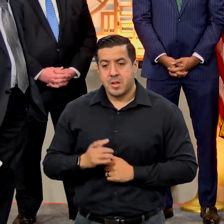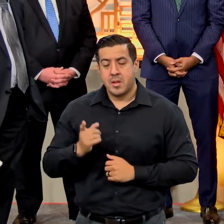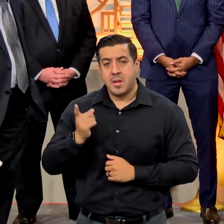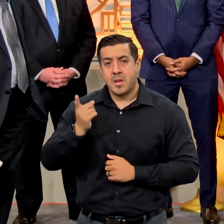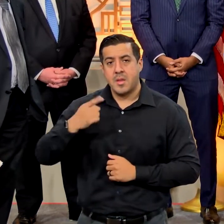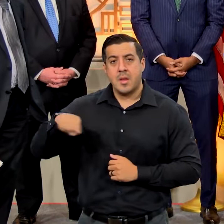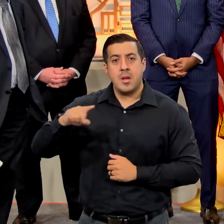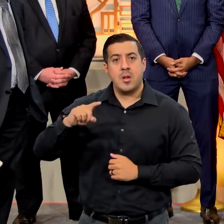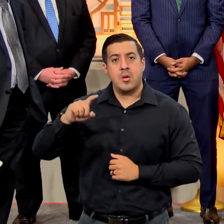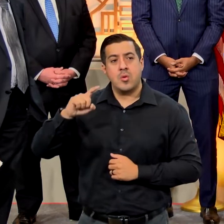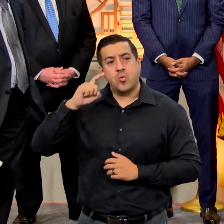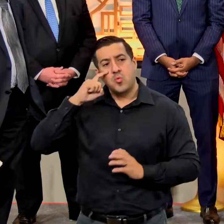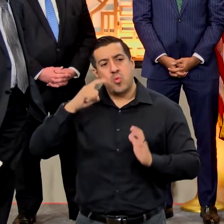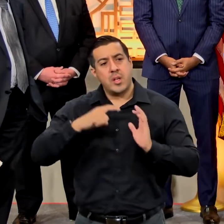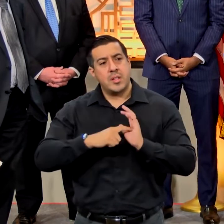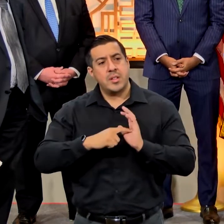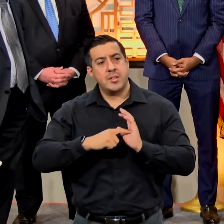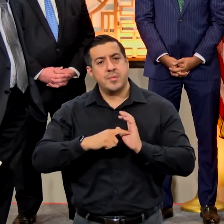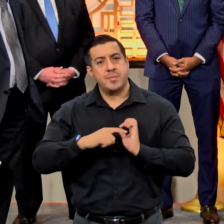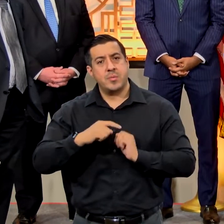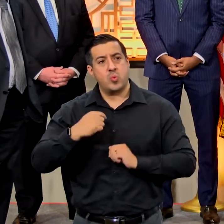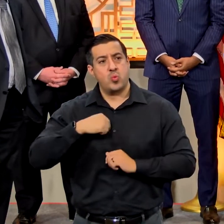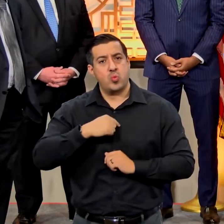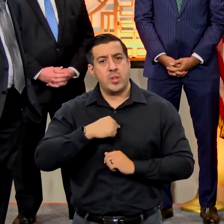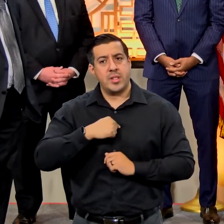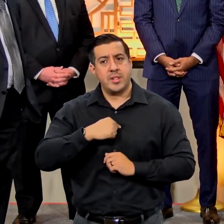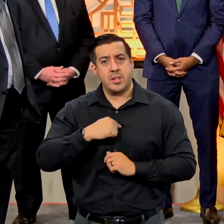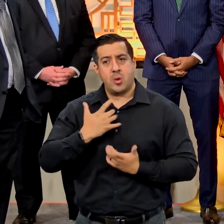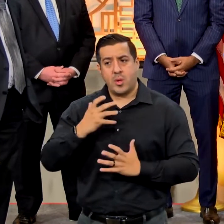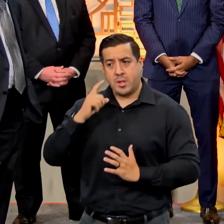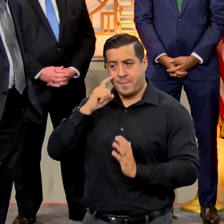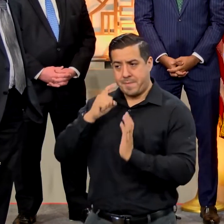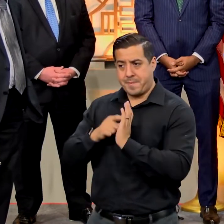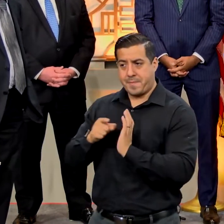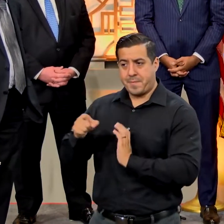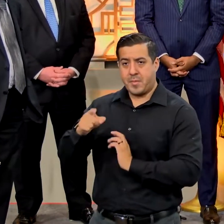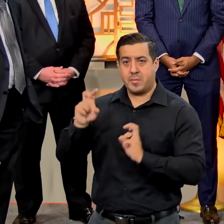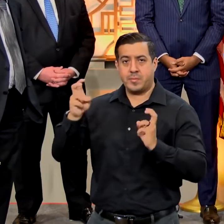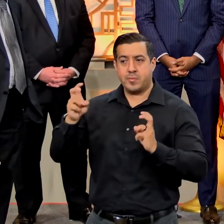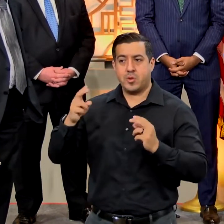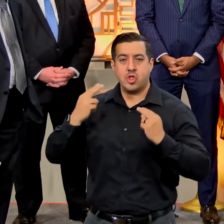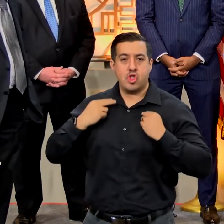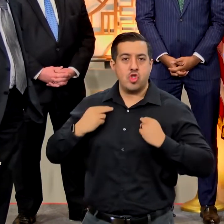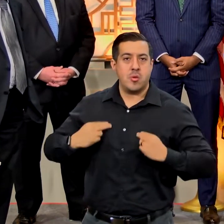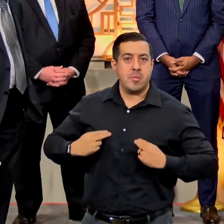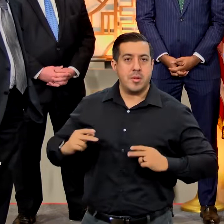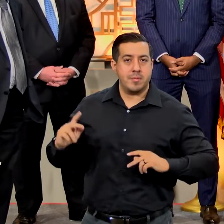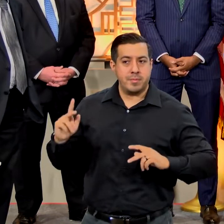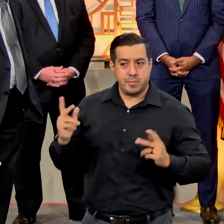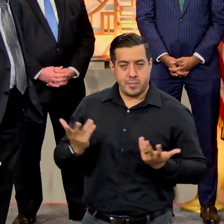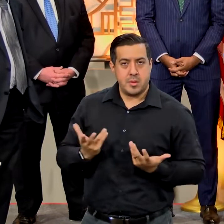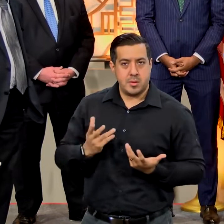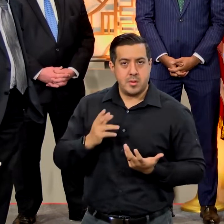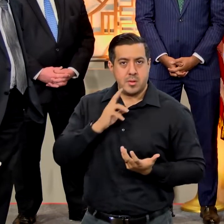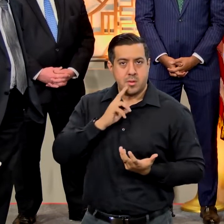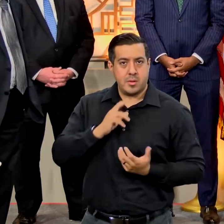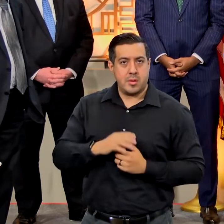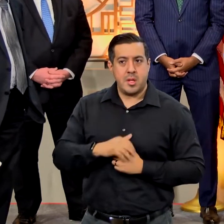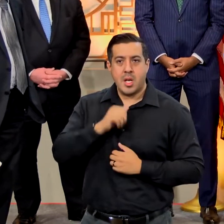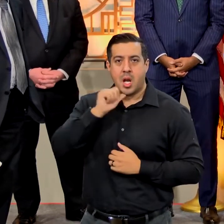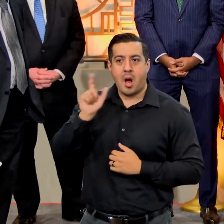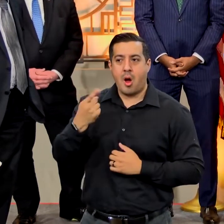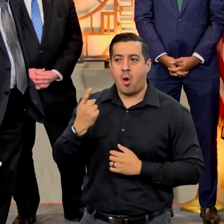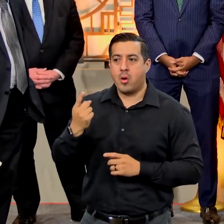recognize that we are acknowledging them as our fellow human beings, not